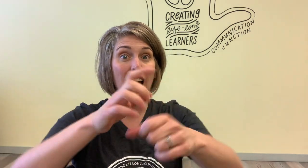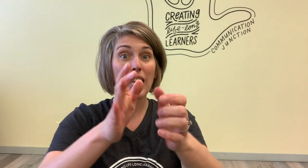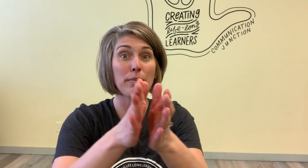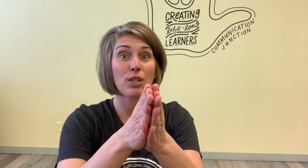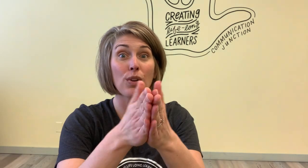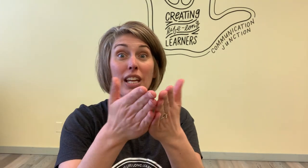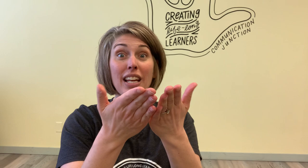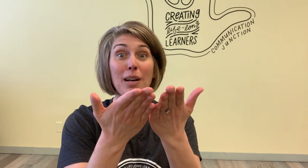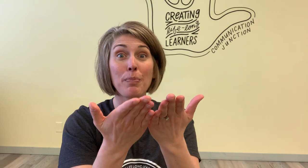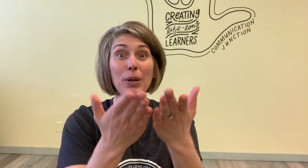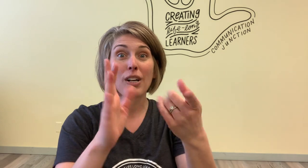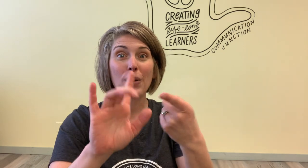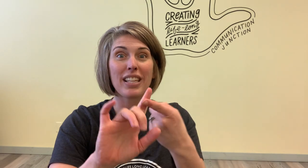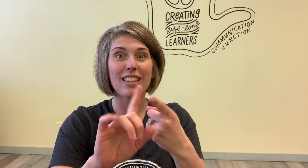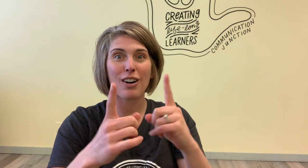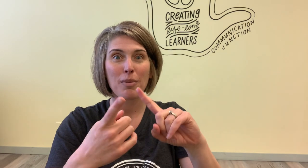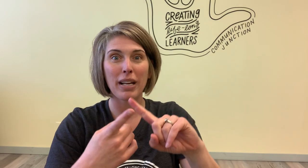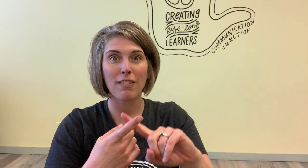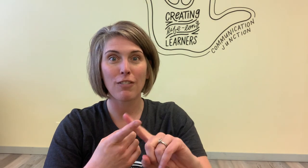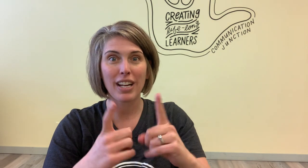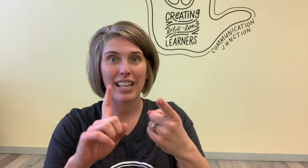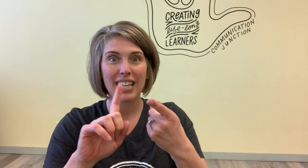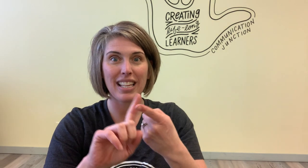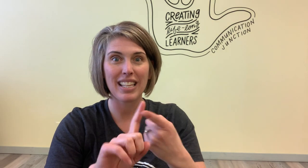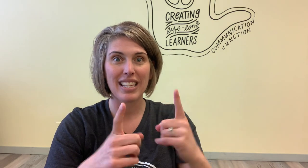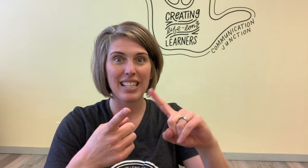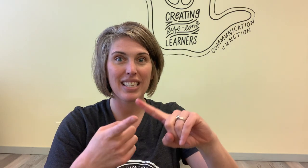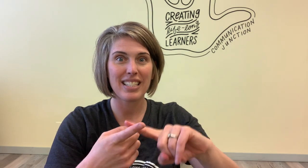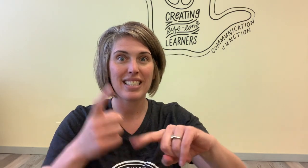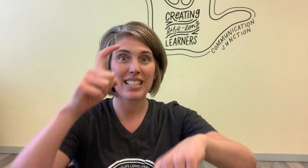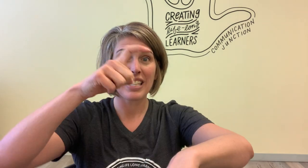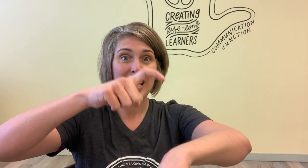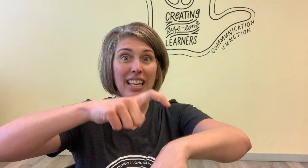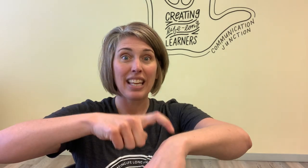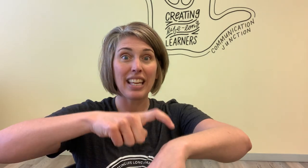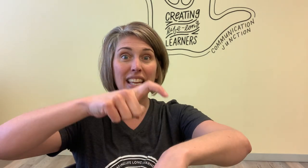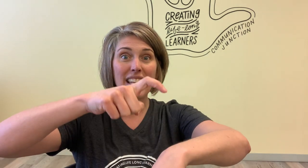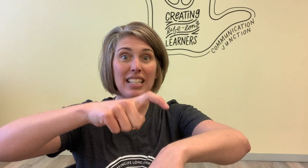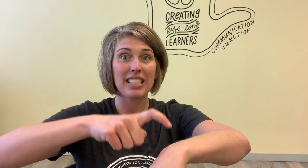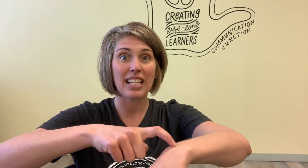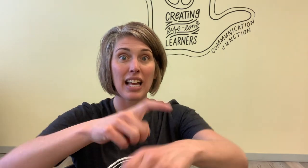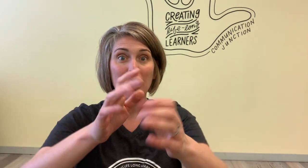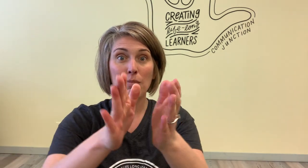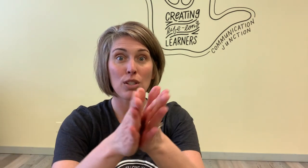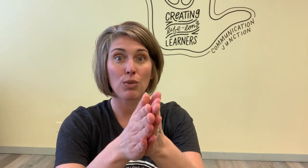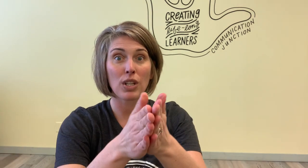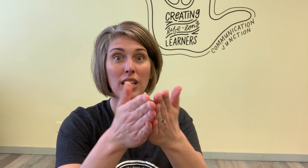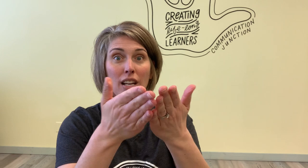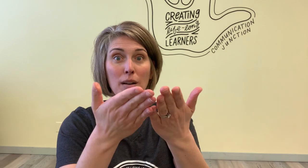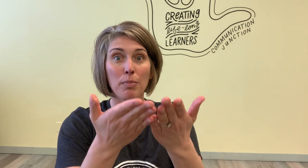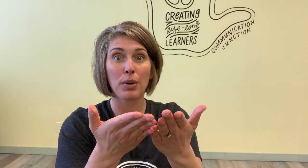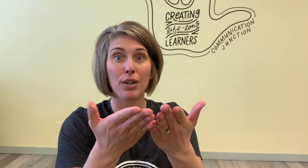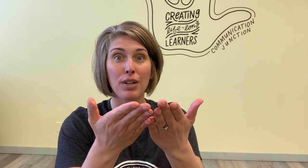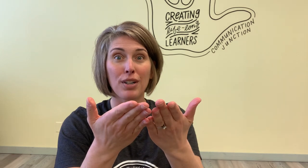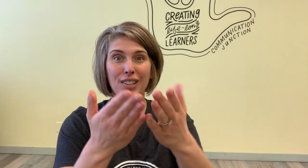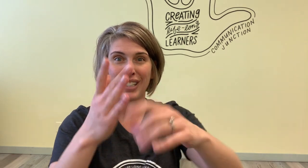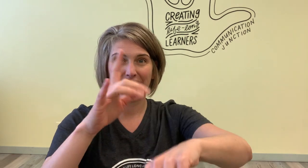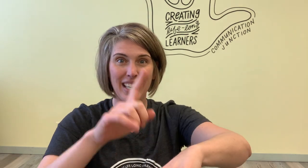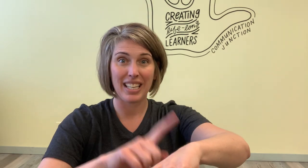time to read a book with all my friends. It is time to read a book. It